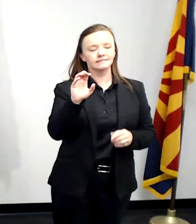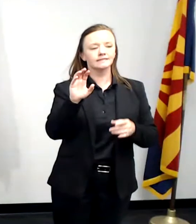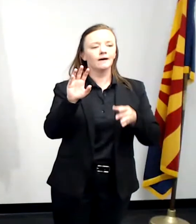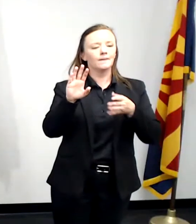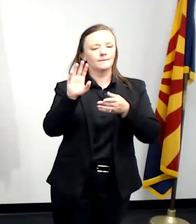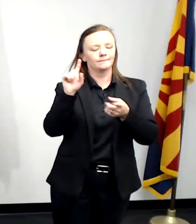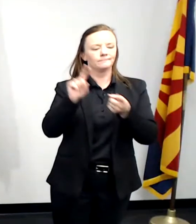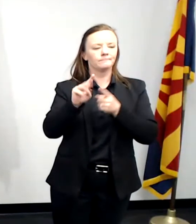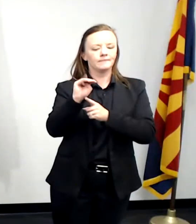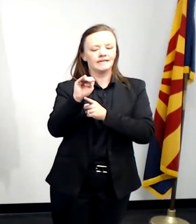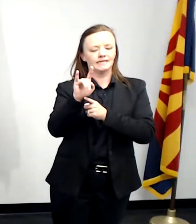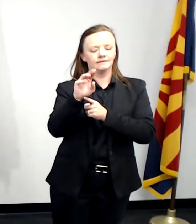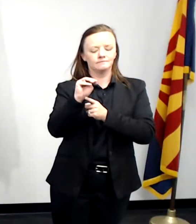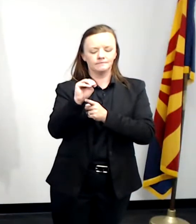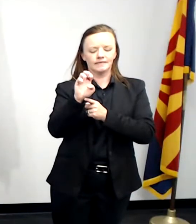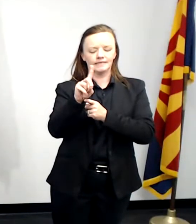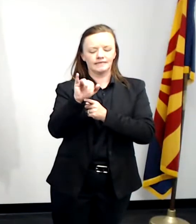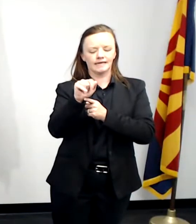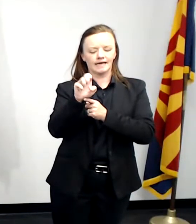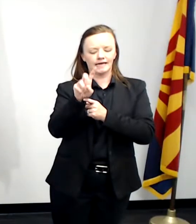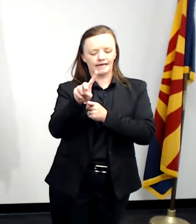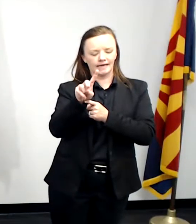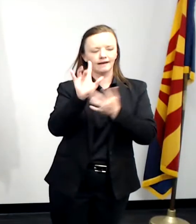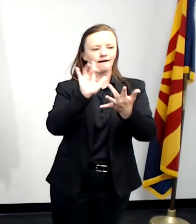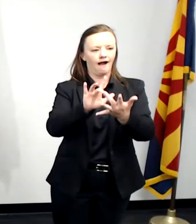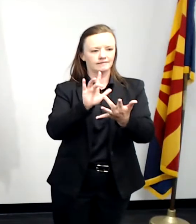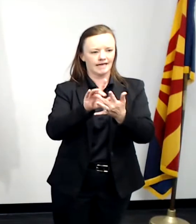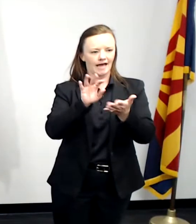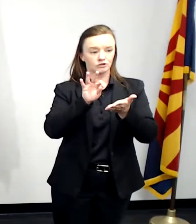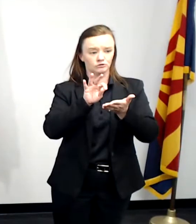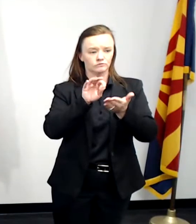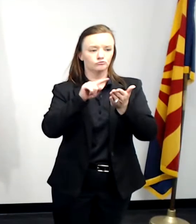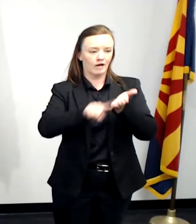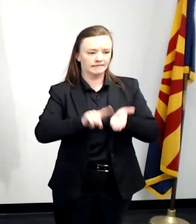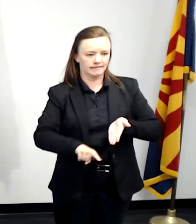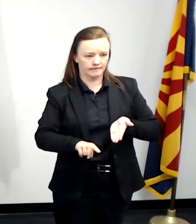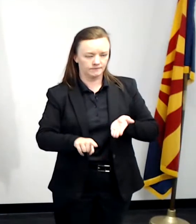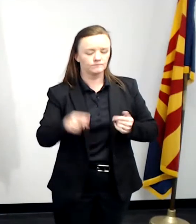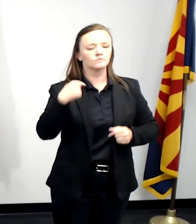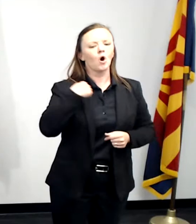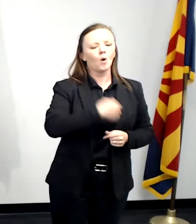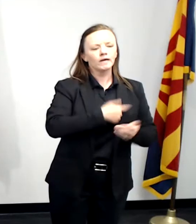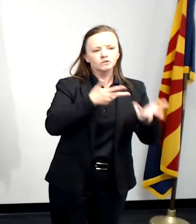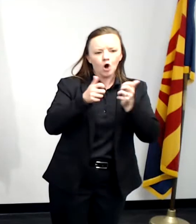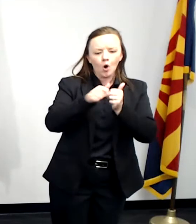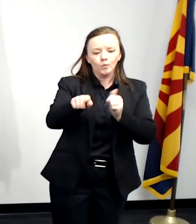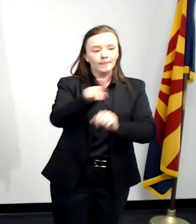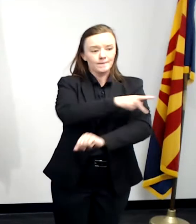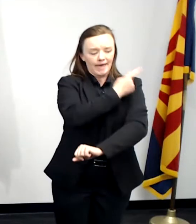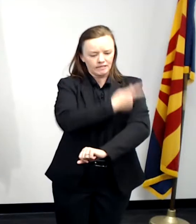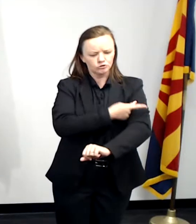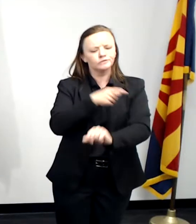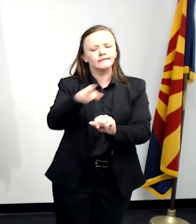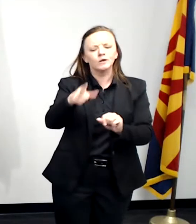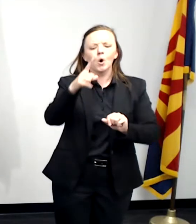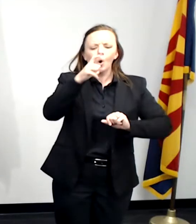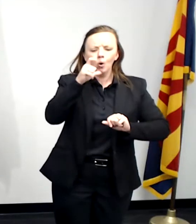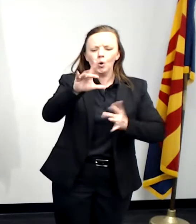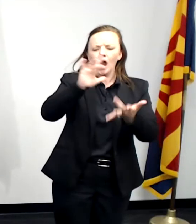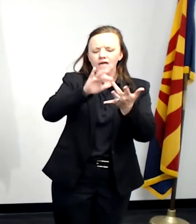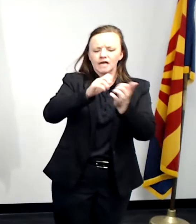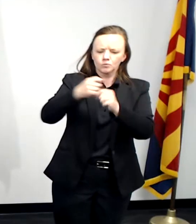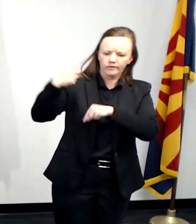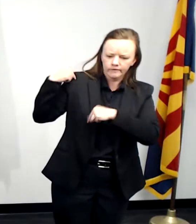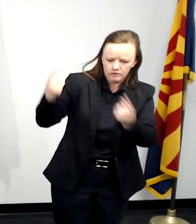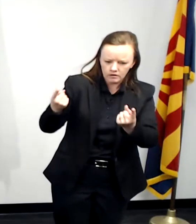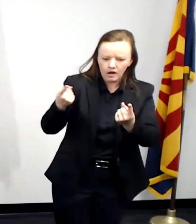them about who all of their contacts are and what that means, and then we provide them with information from public health to provide